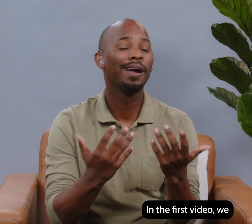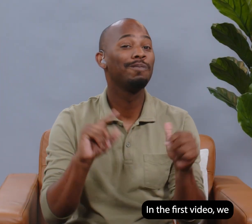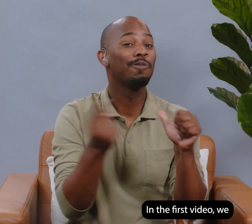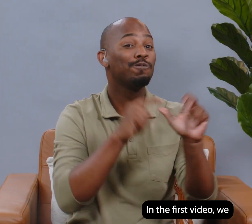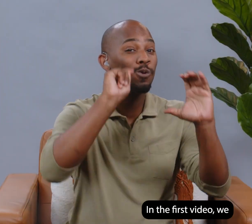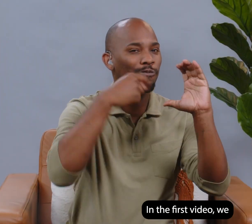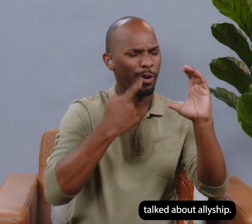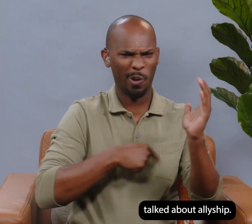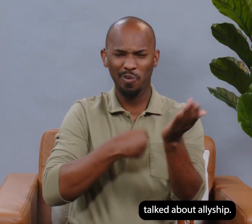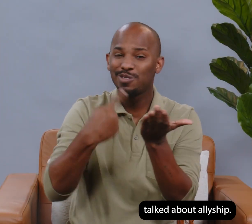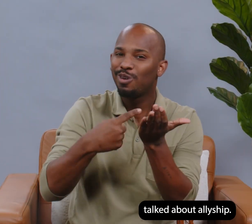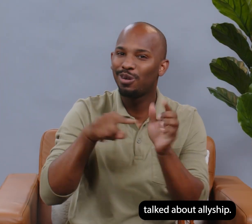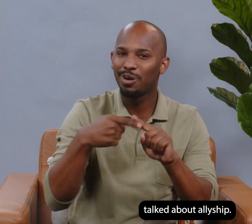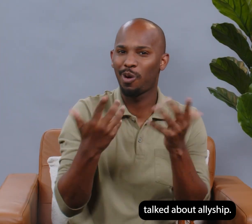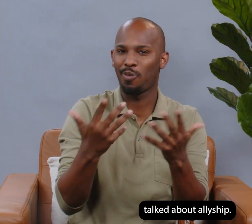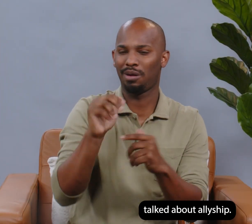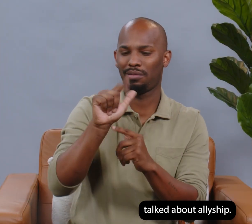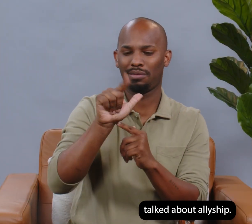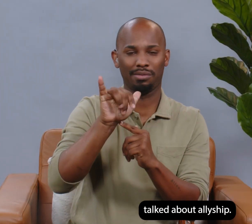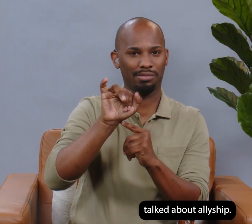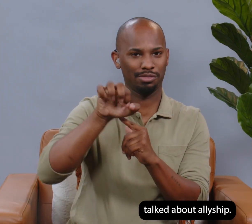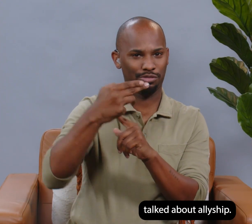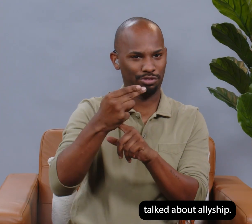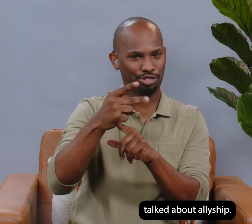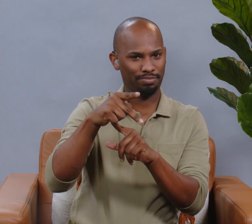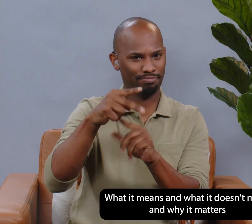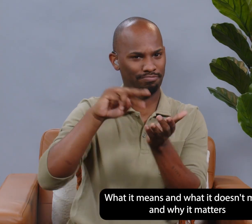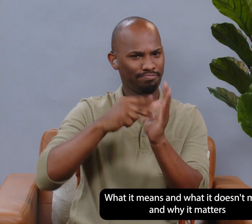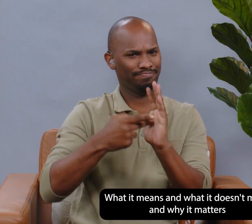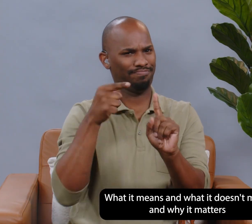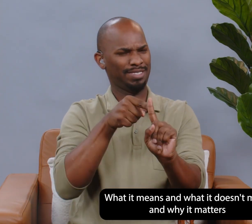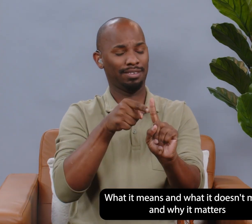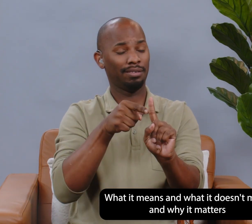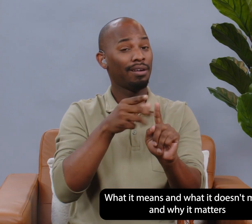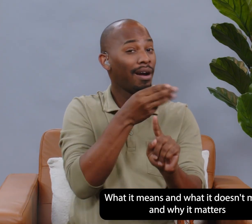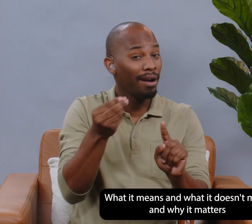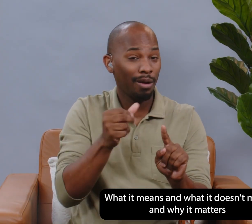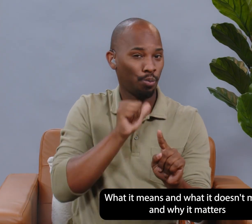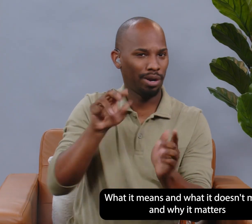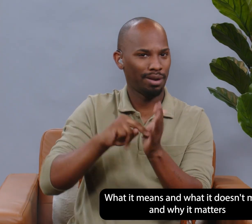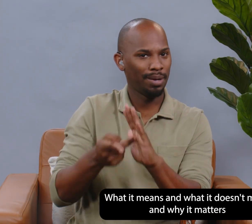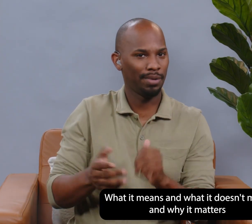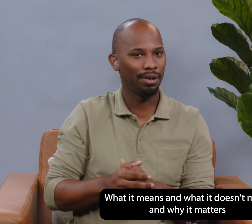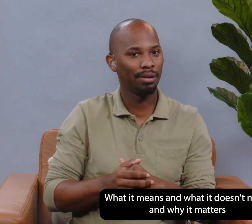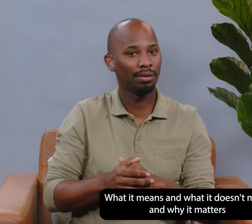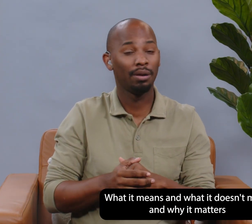In the first video, we talked about allyship, what it means and what it doesn't mean, and